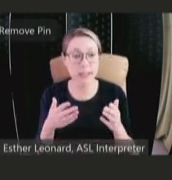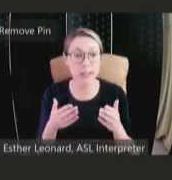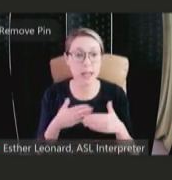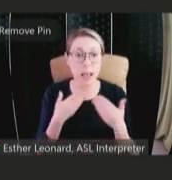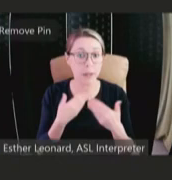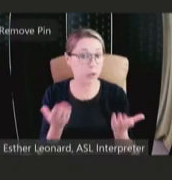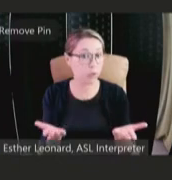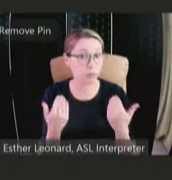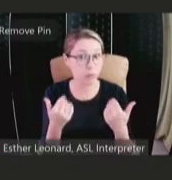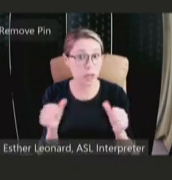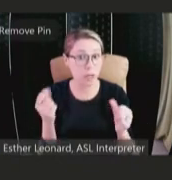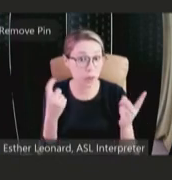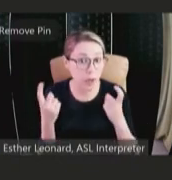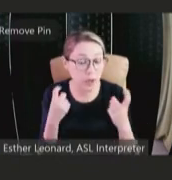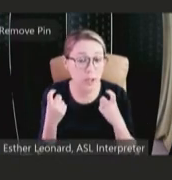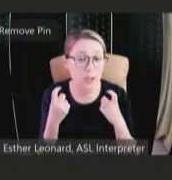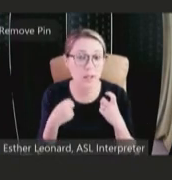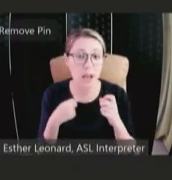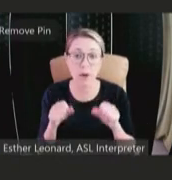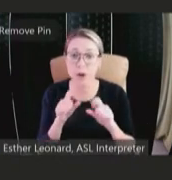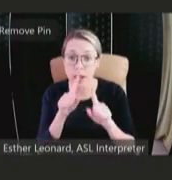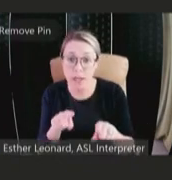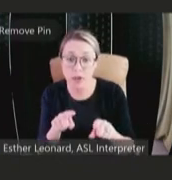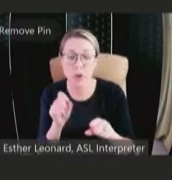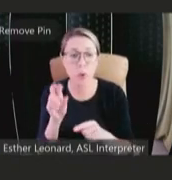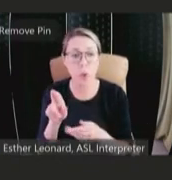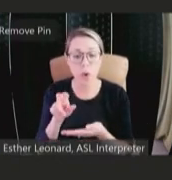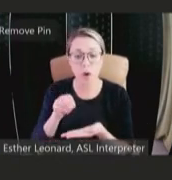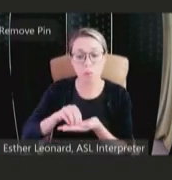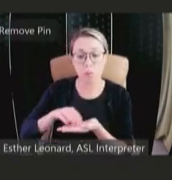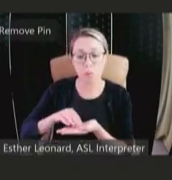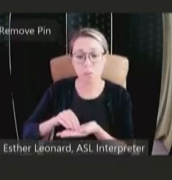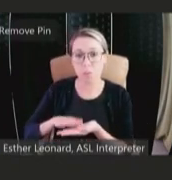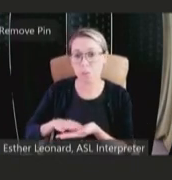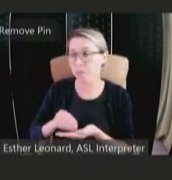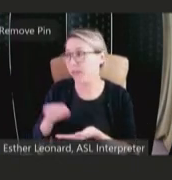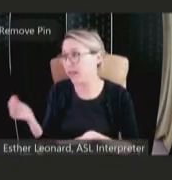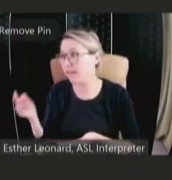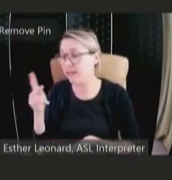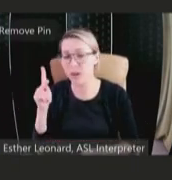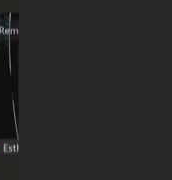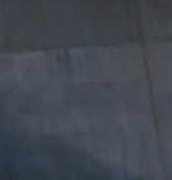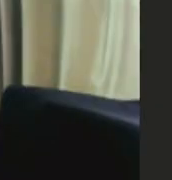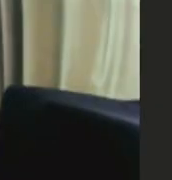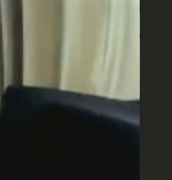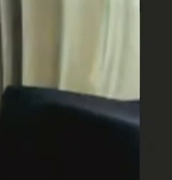questions that I can answer or write them down and get them to Kristen if you have questions for the commissioner. Thanks.